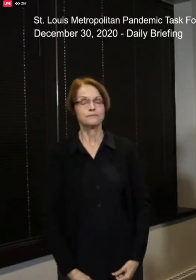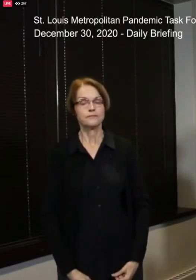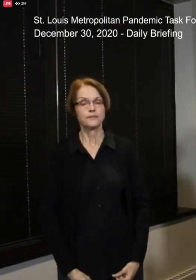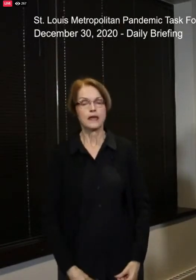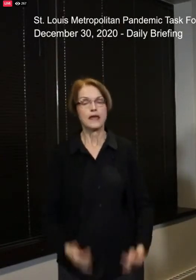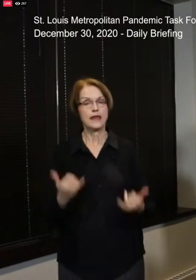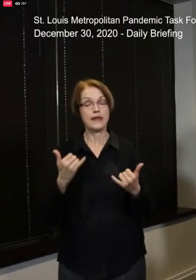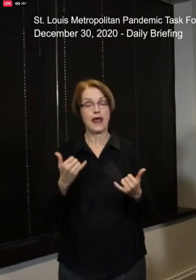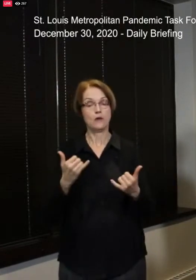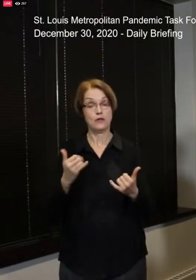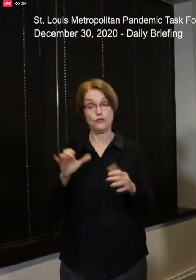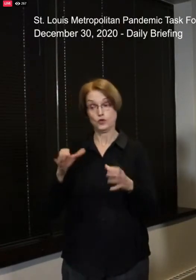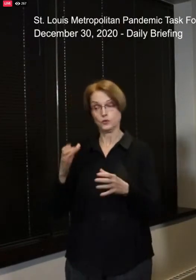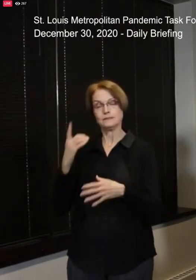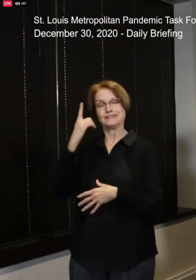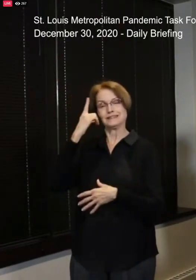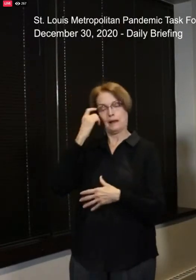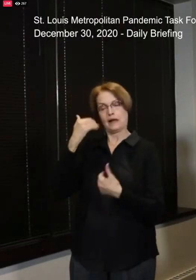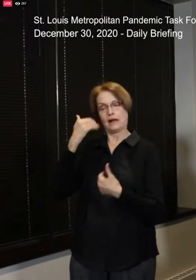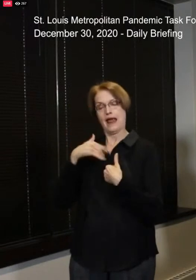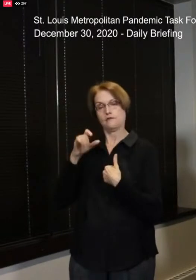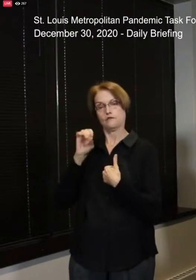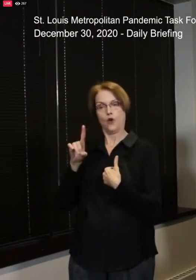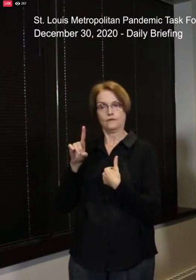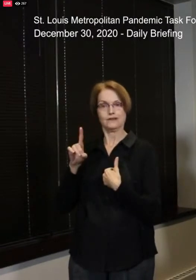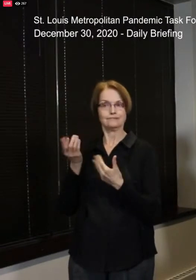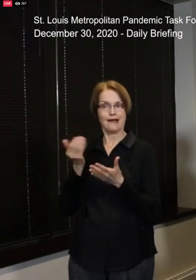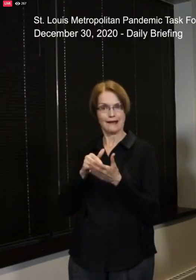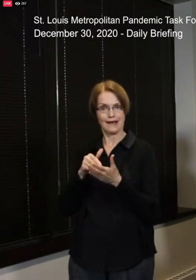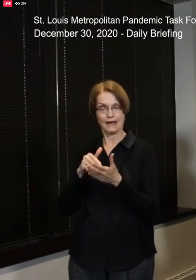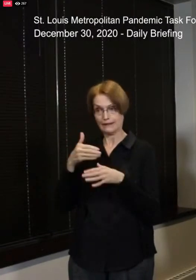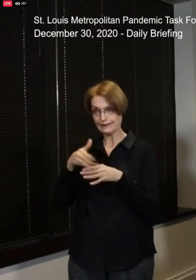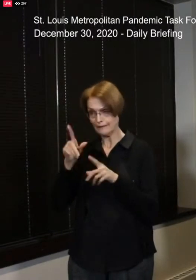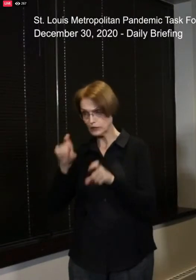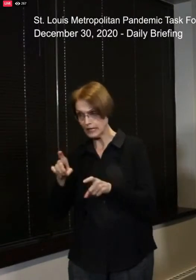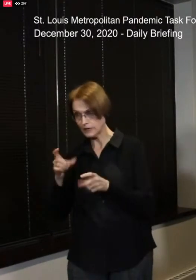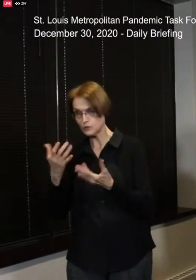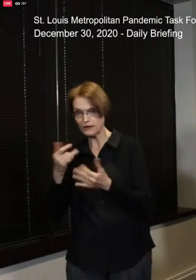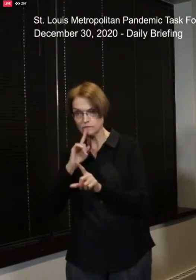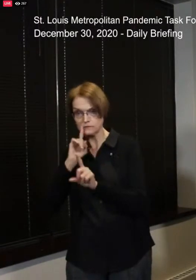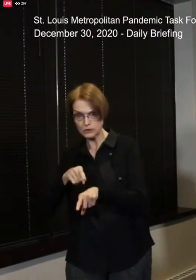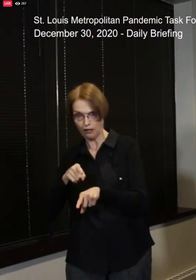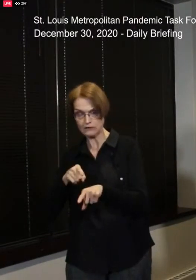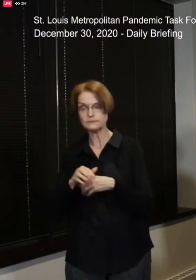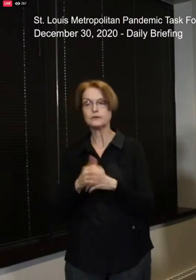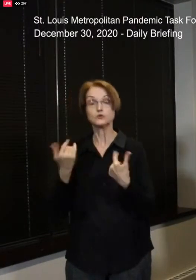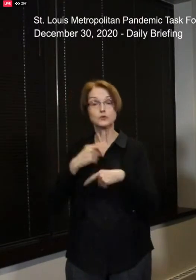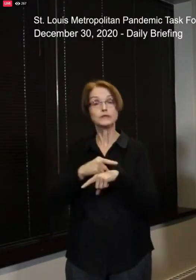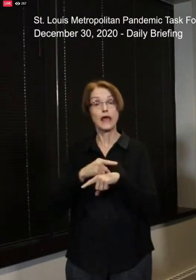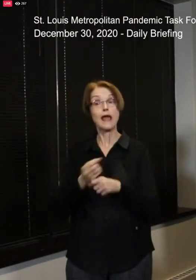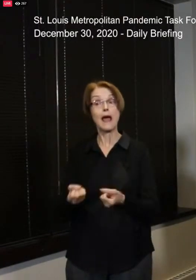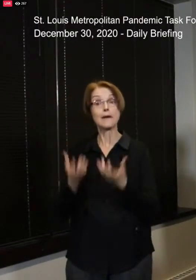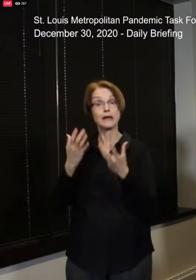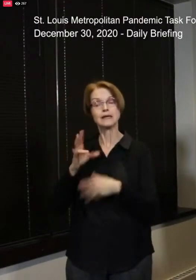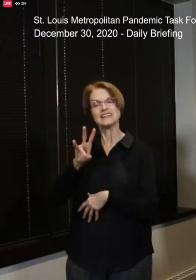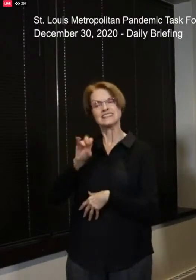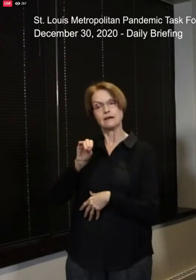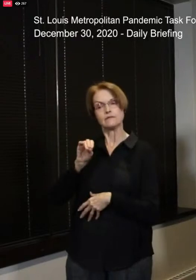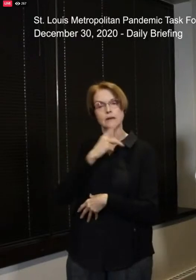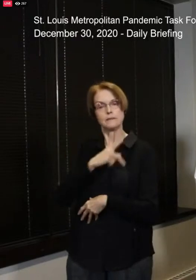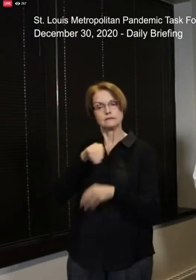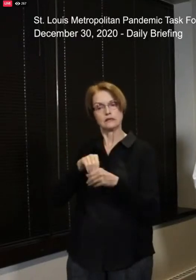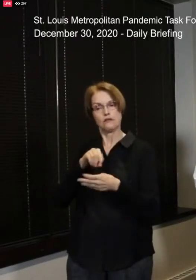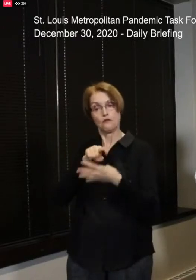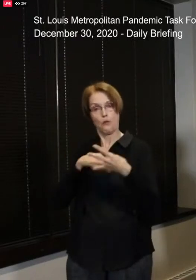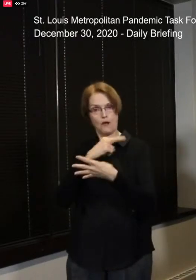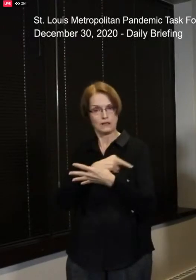Looking at our suspected COVID patients, again, these are patients where we're waiting for a test result to come back. Today we're reporting 70 patients in our